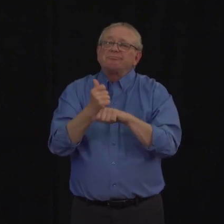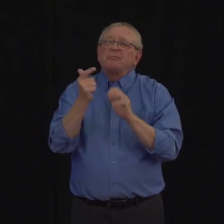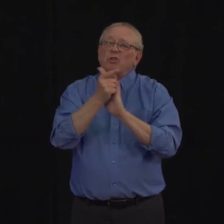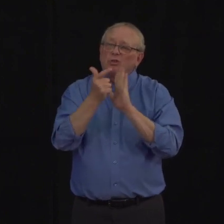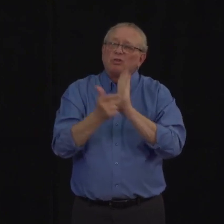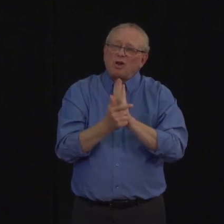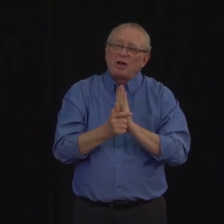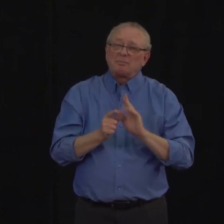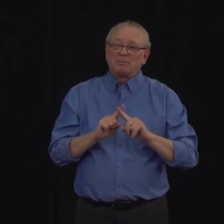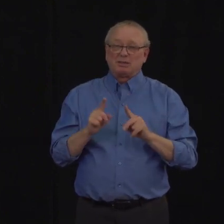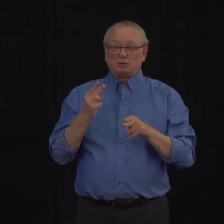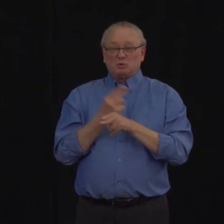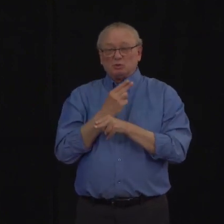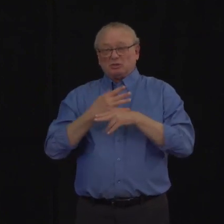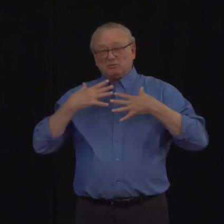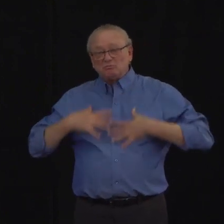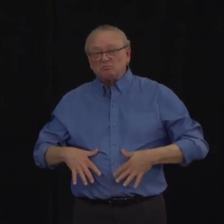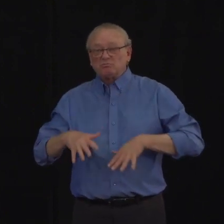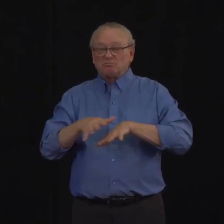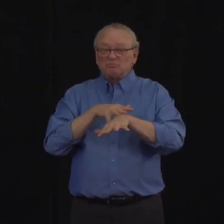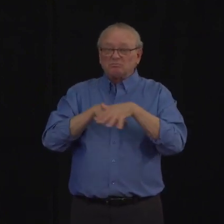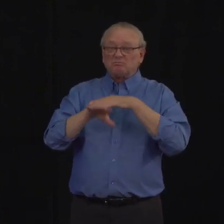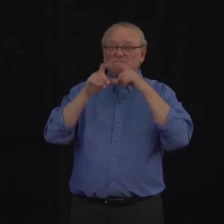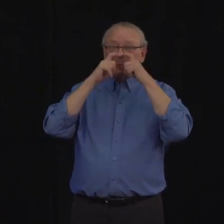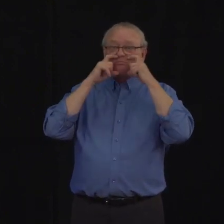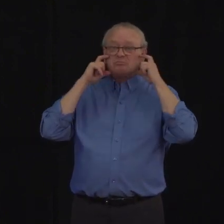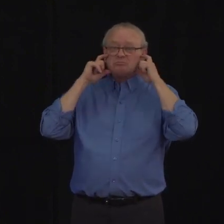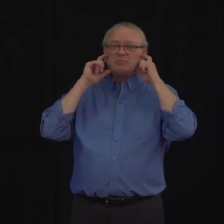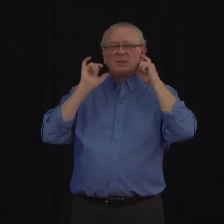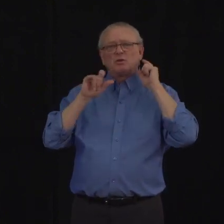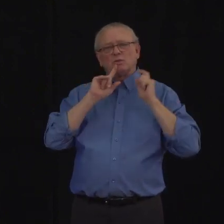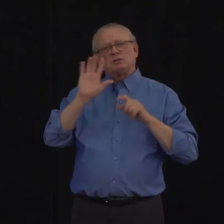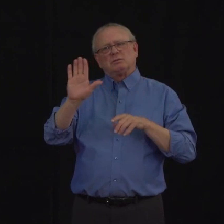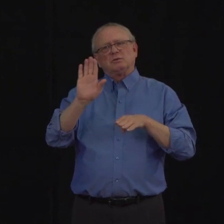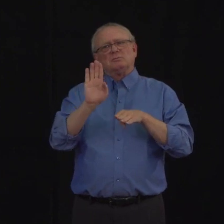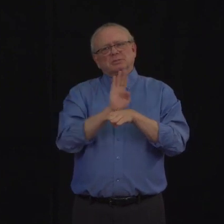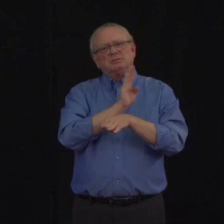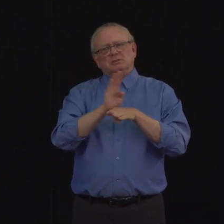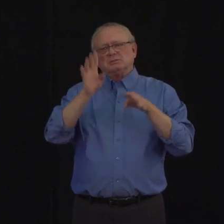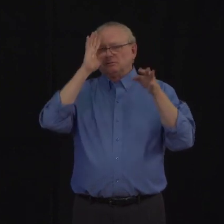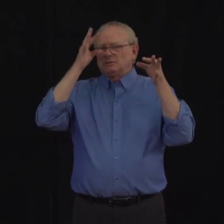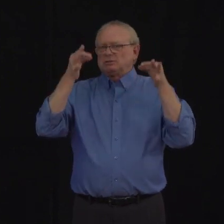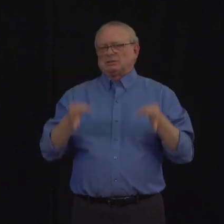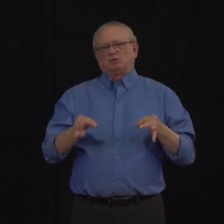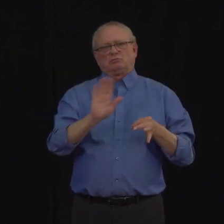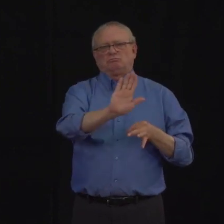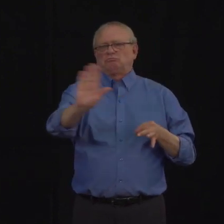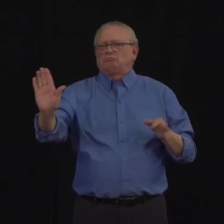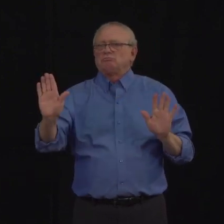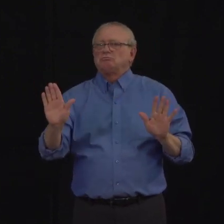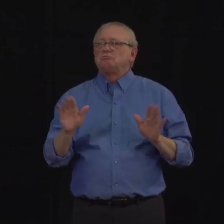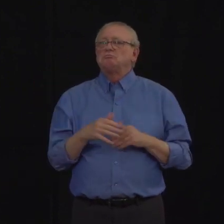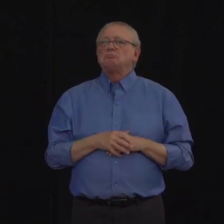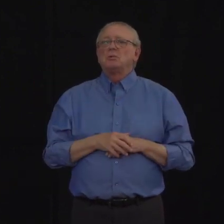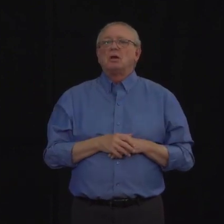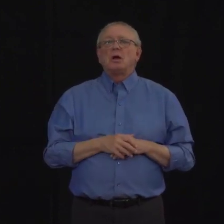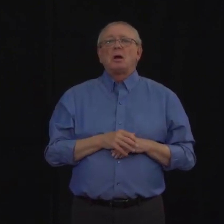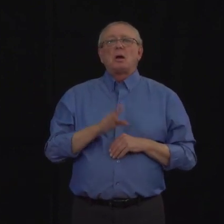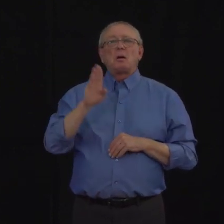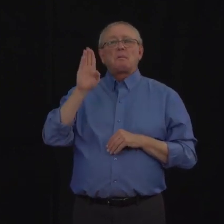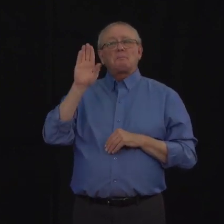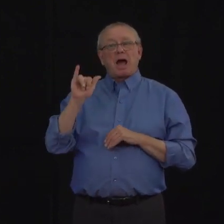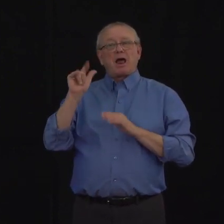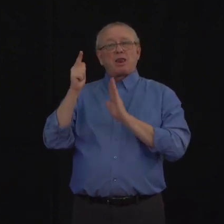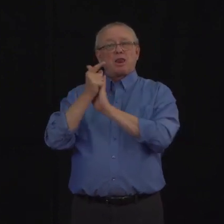enforcement operator. So the enforcement officer, as they engage with operators. And so really it's about